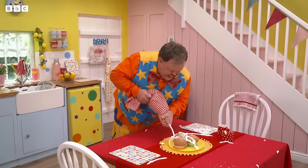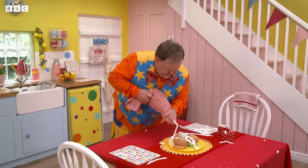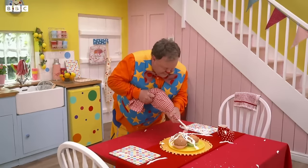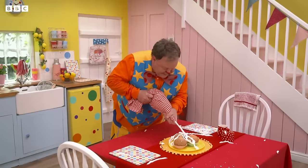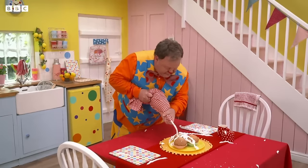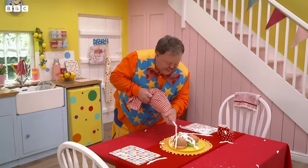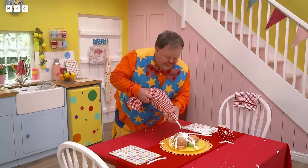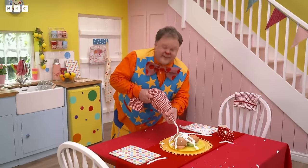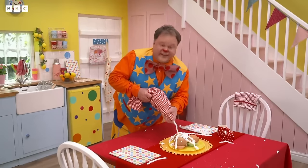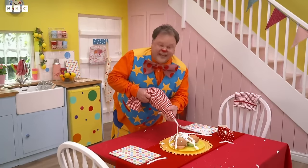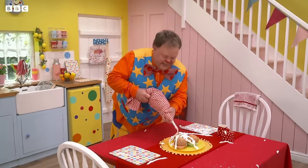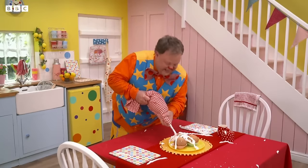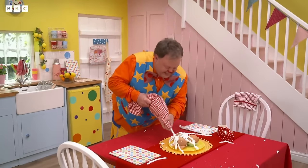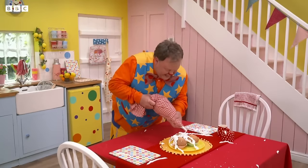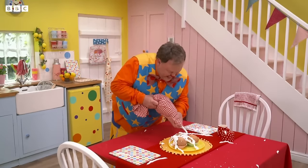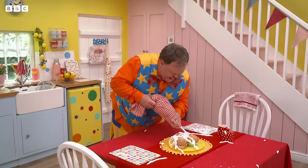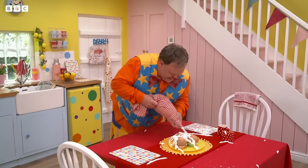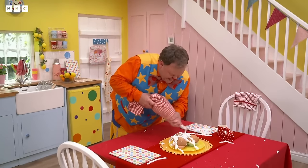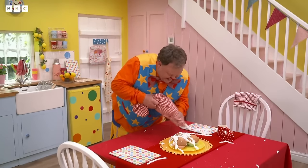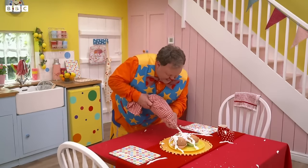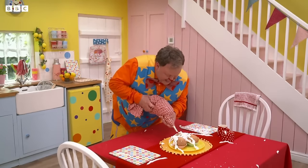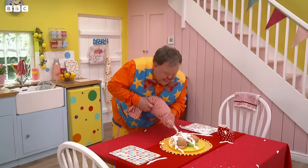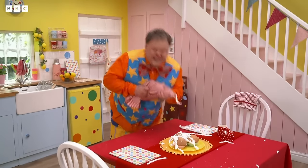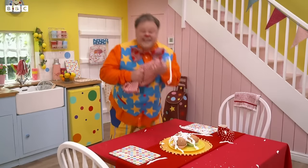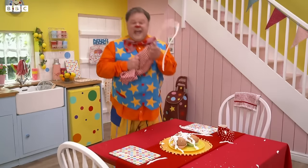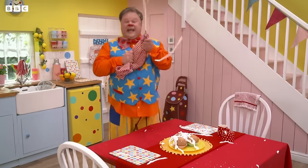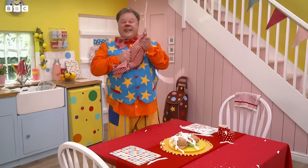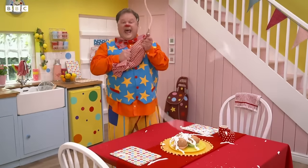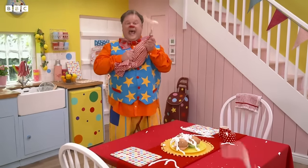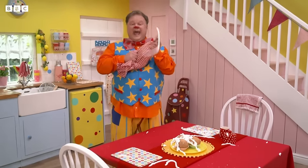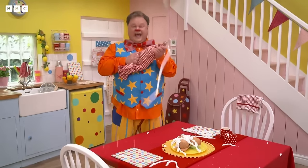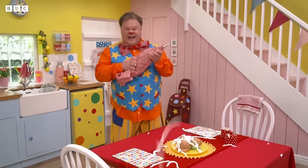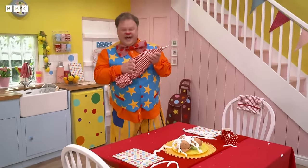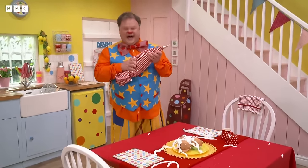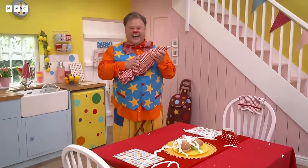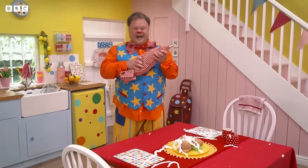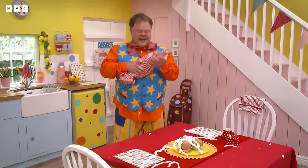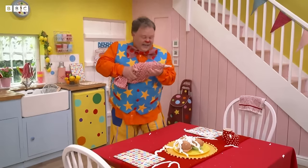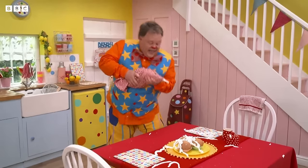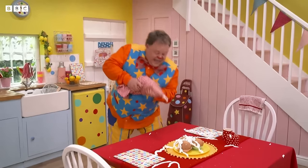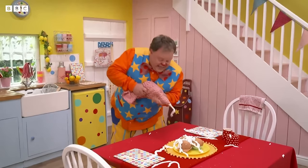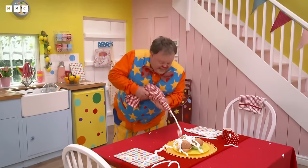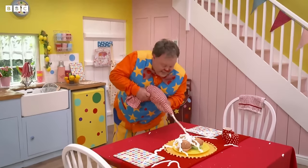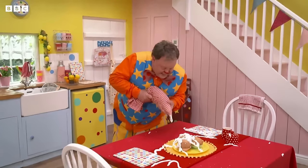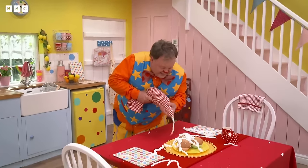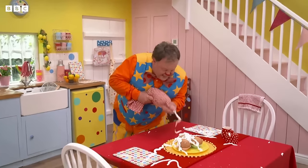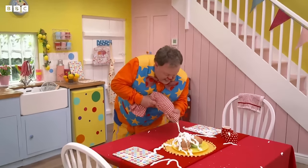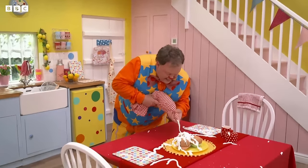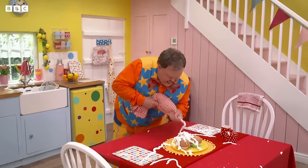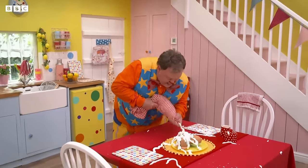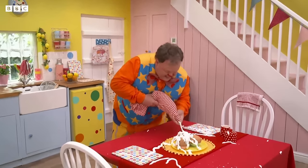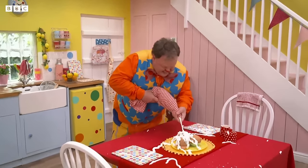Yup! Up! Looking good! Nearly there!